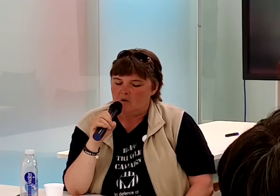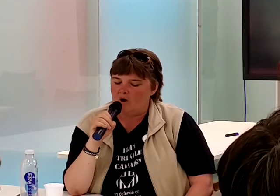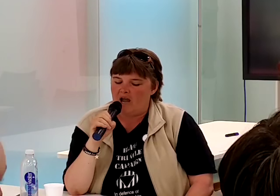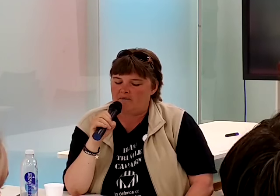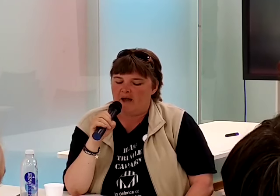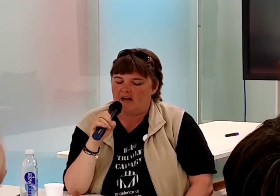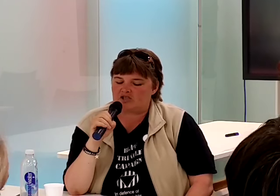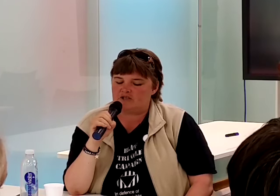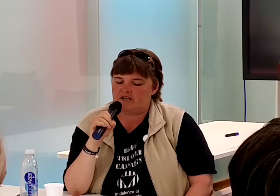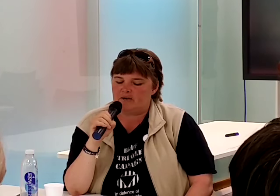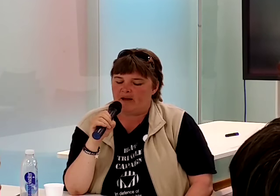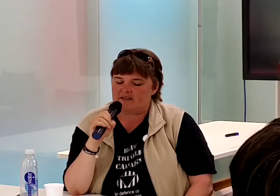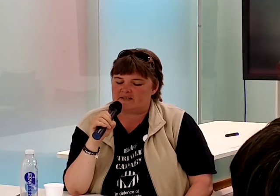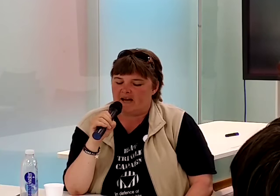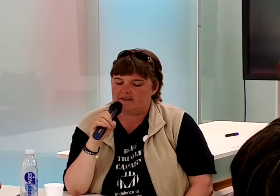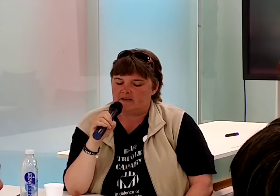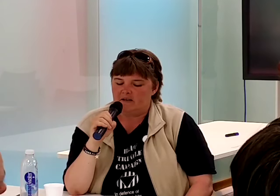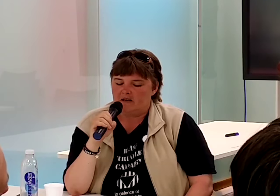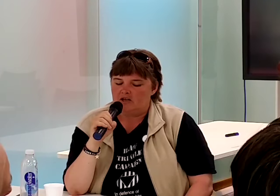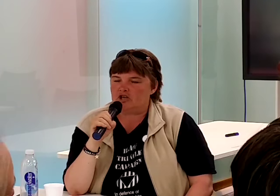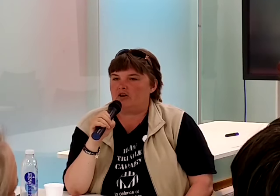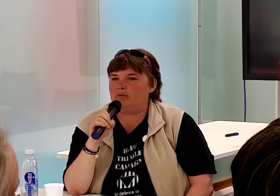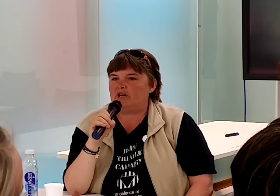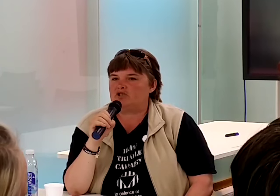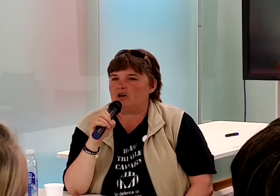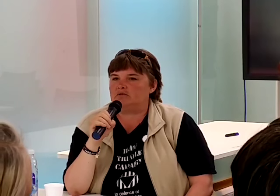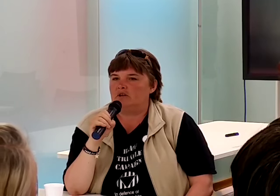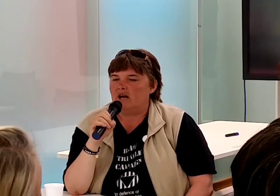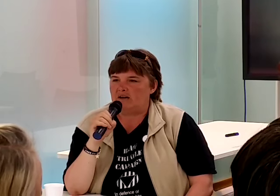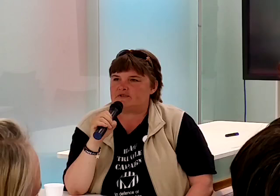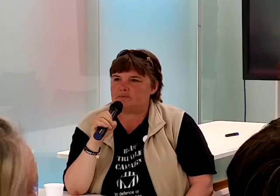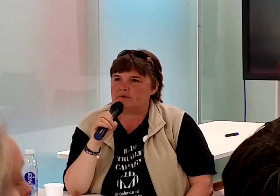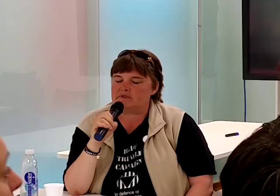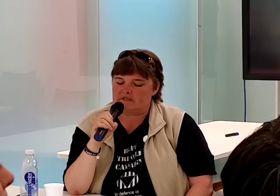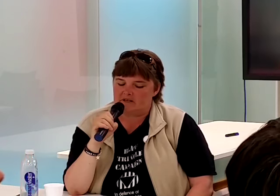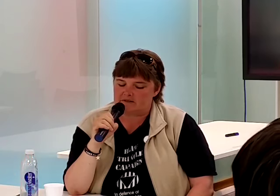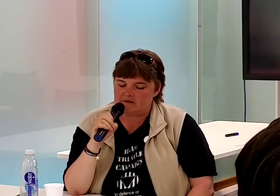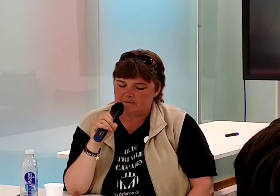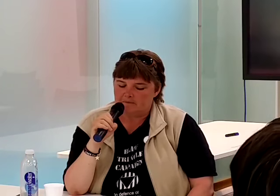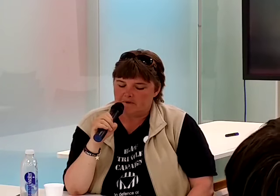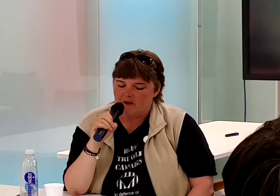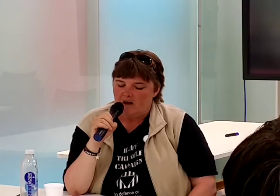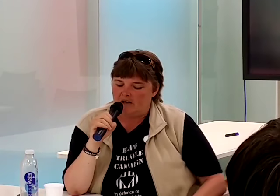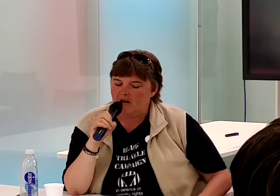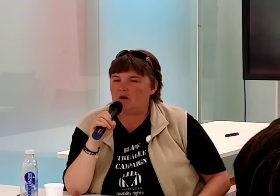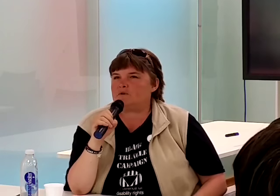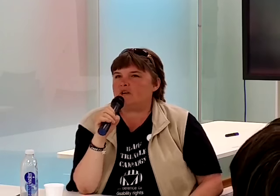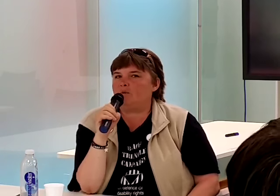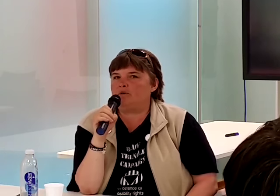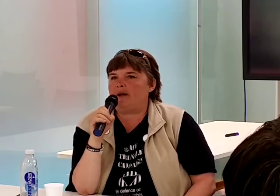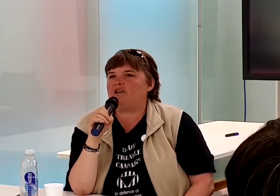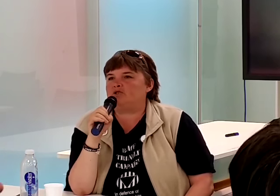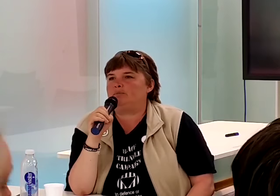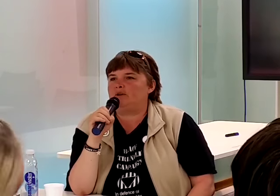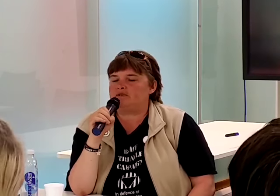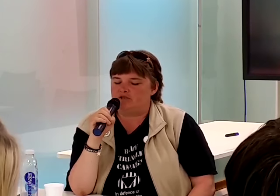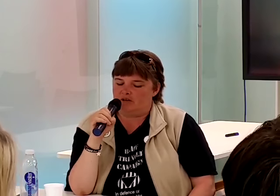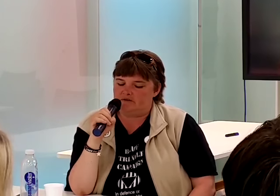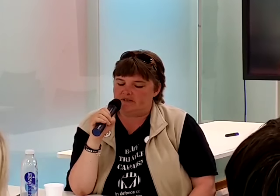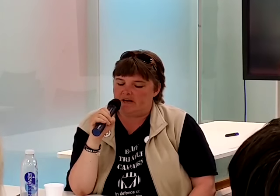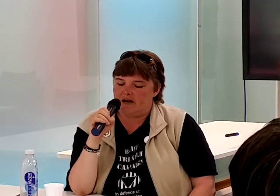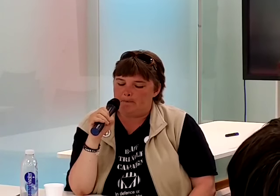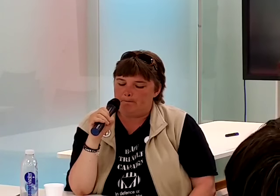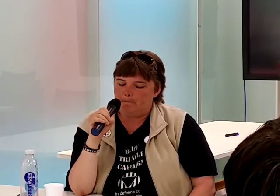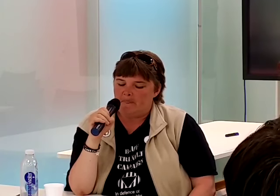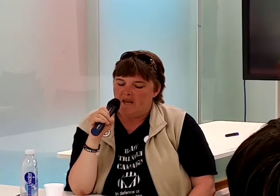counting. Whatever action DPAC has had, Jeremy and John have supported us. And I also want to pay tribute